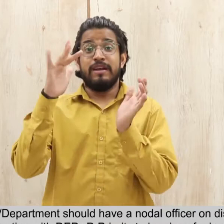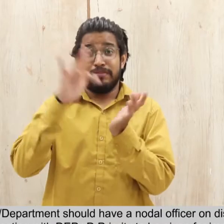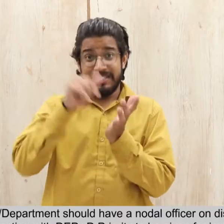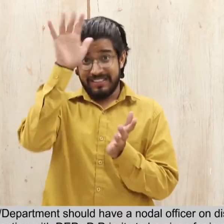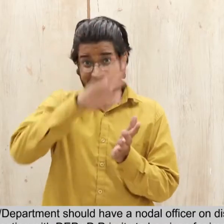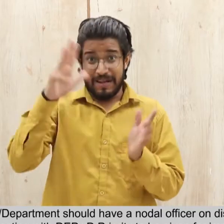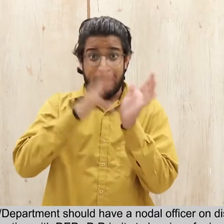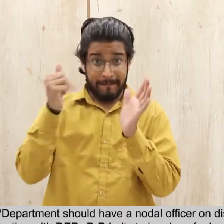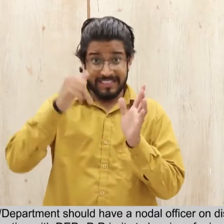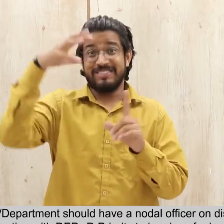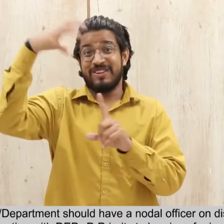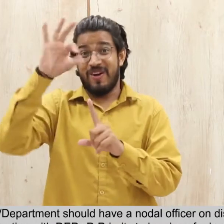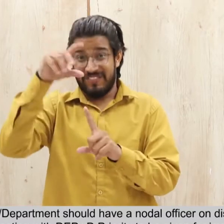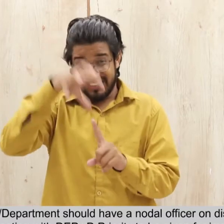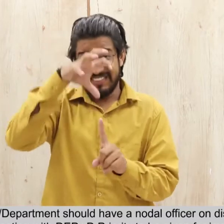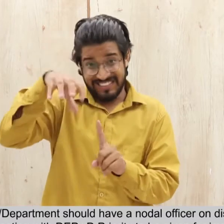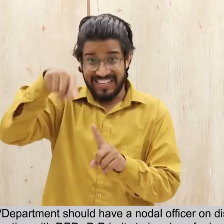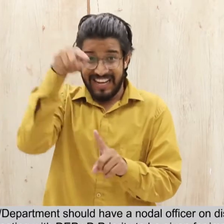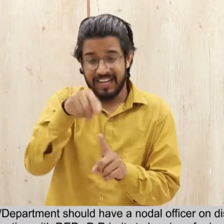Each central ministry department